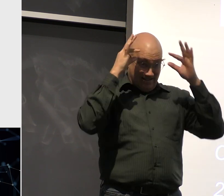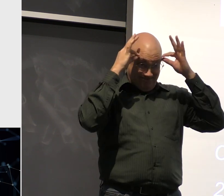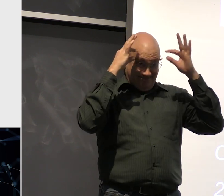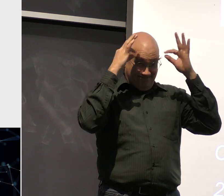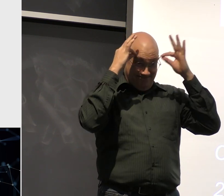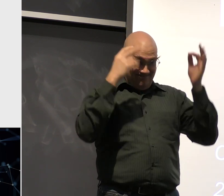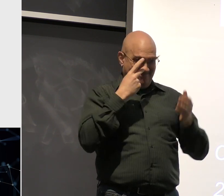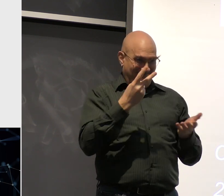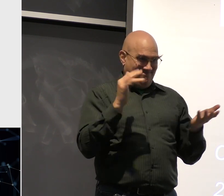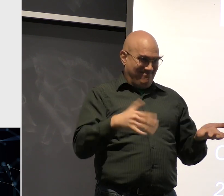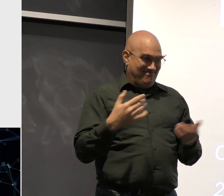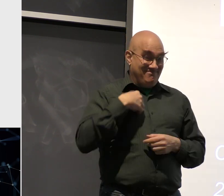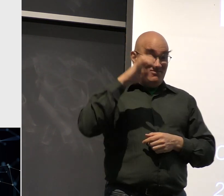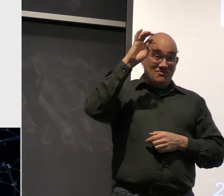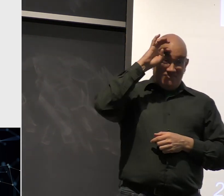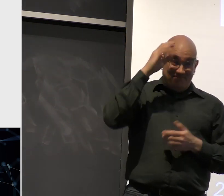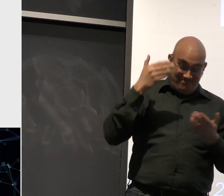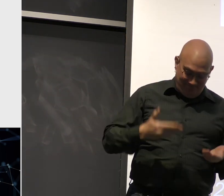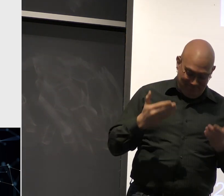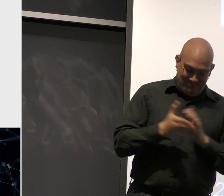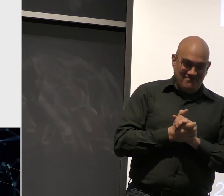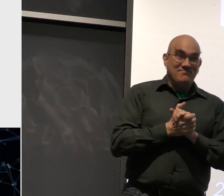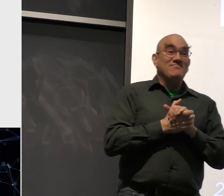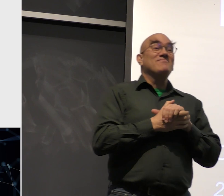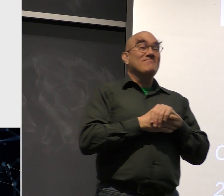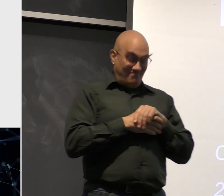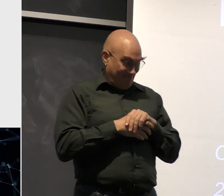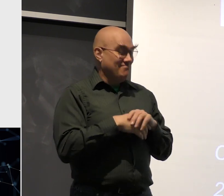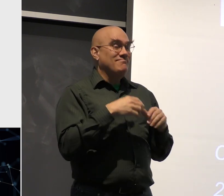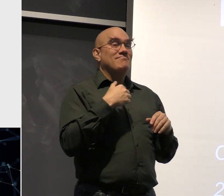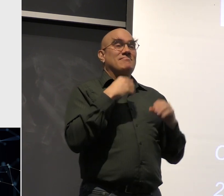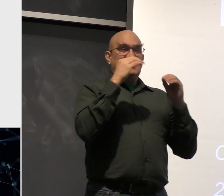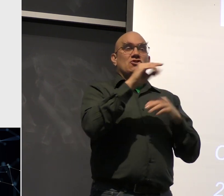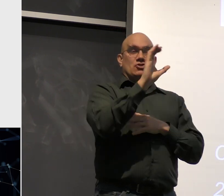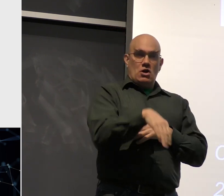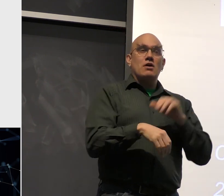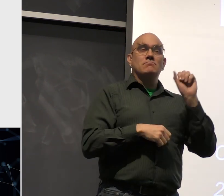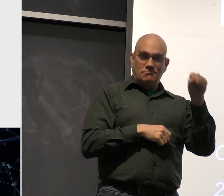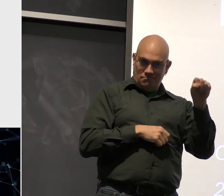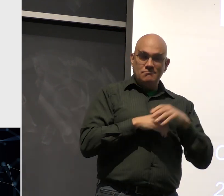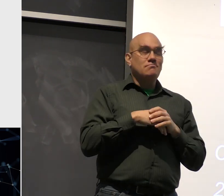out why, right? With my eyebrows, I can tell. I am Crom, and I teach in